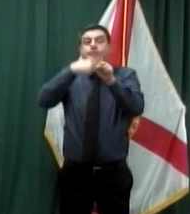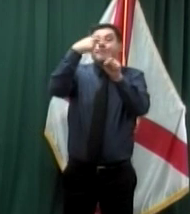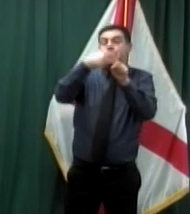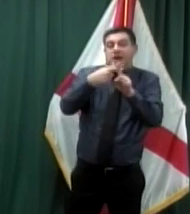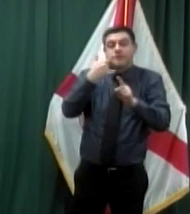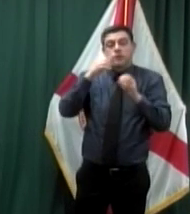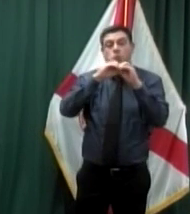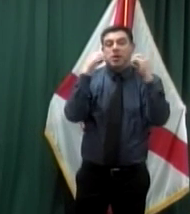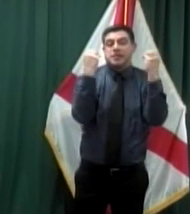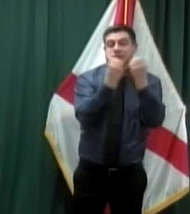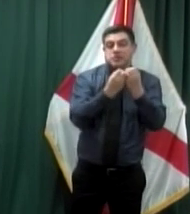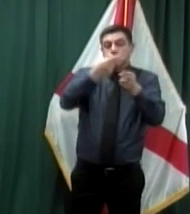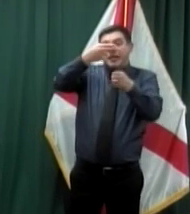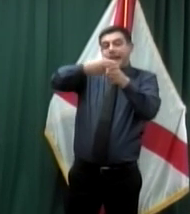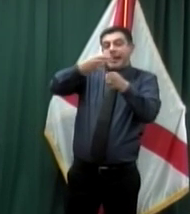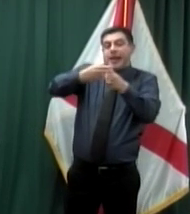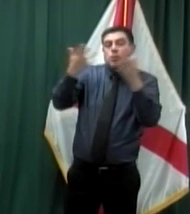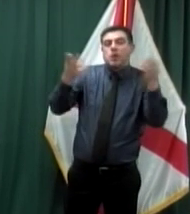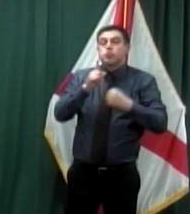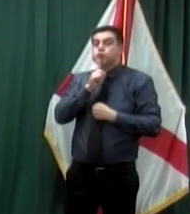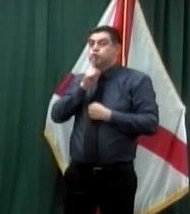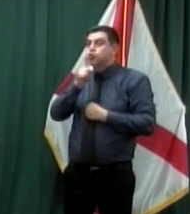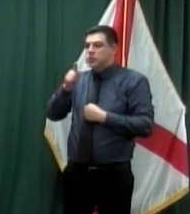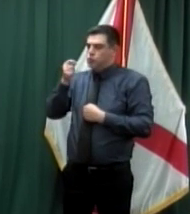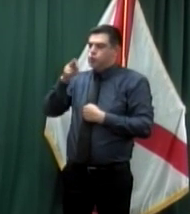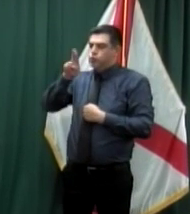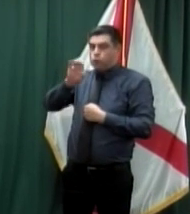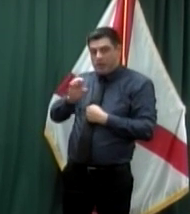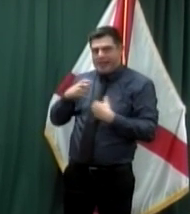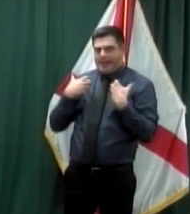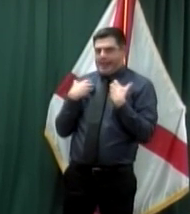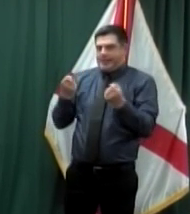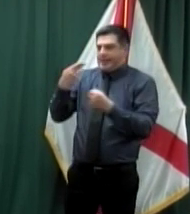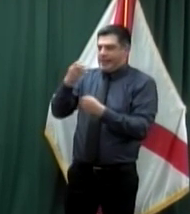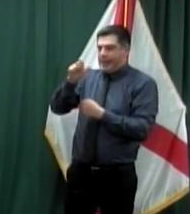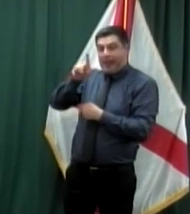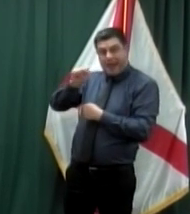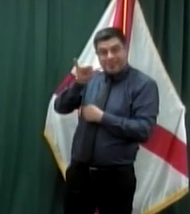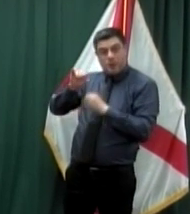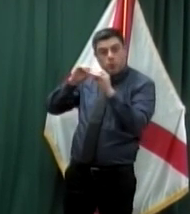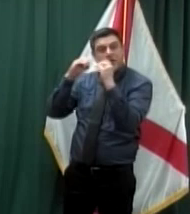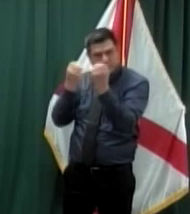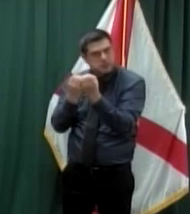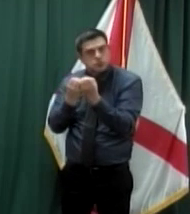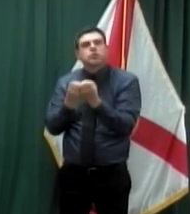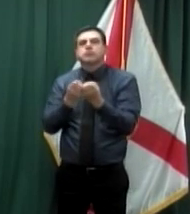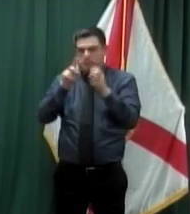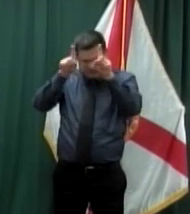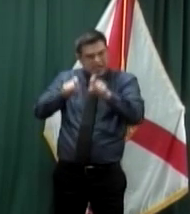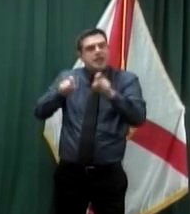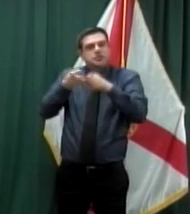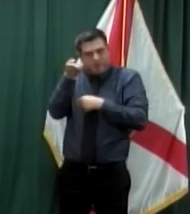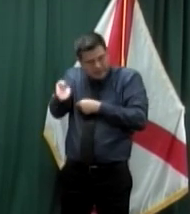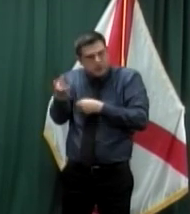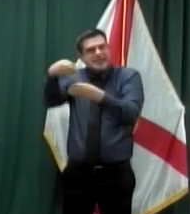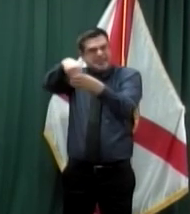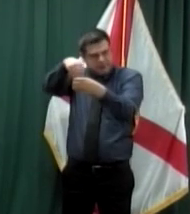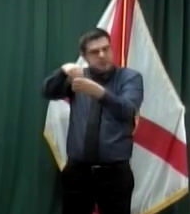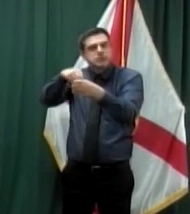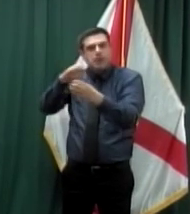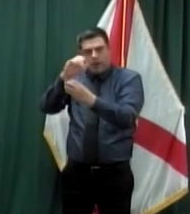their facility. So if they want to test, they can go in and they can register them and get a test there, right there in Castleberry. Okay.